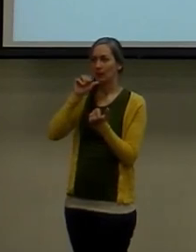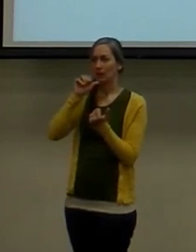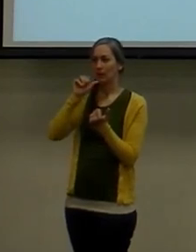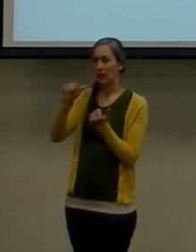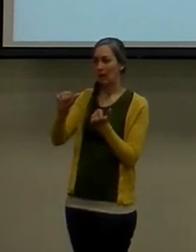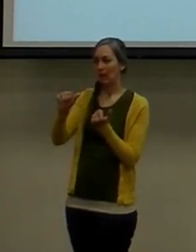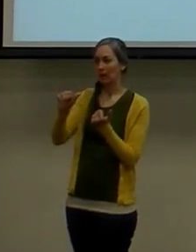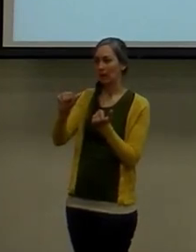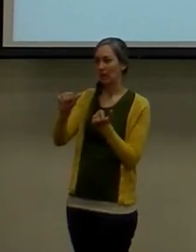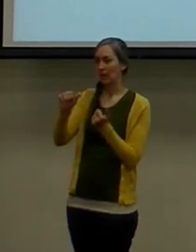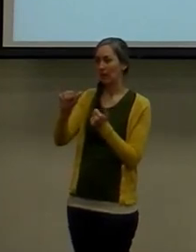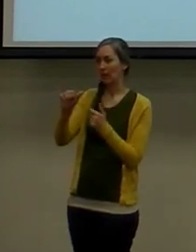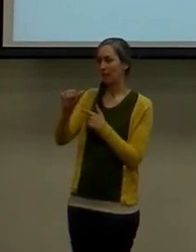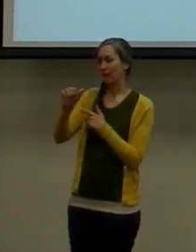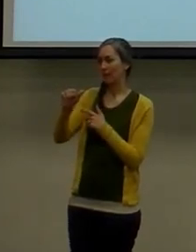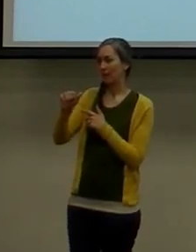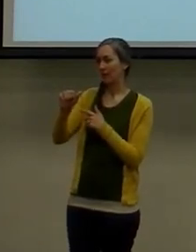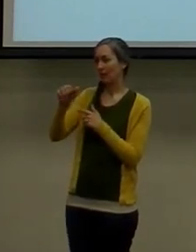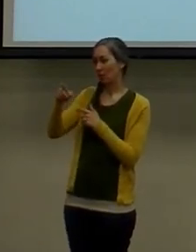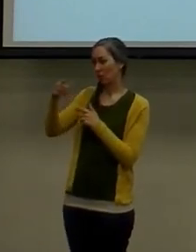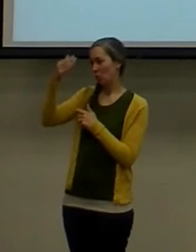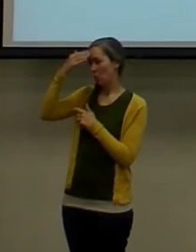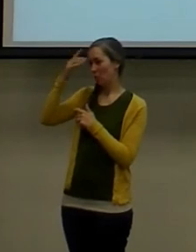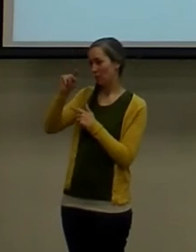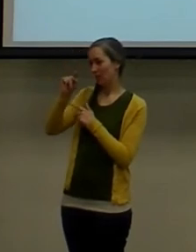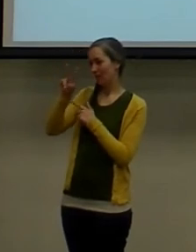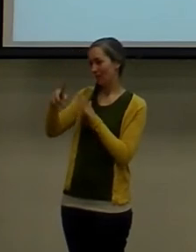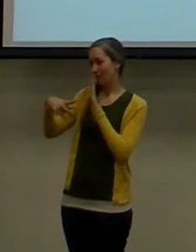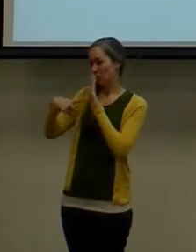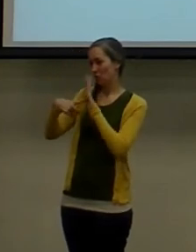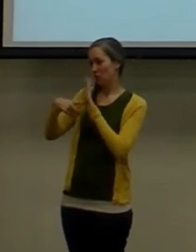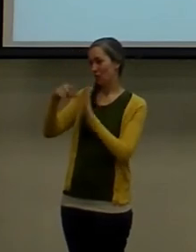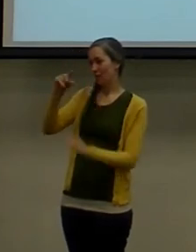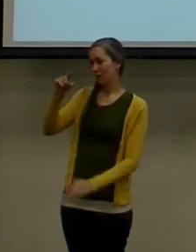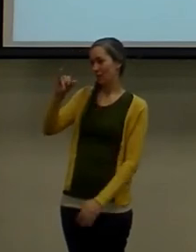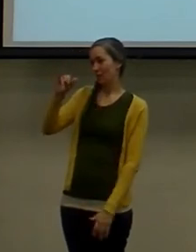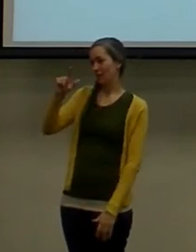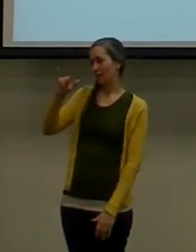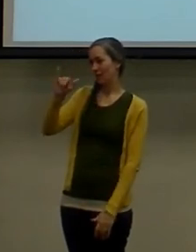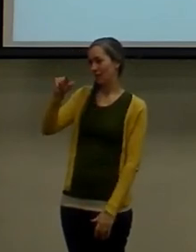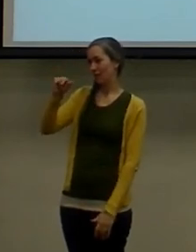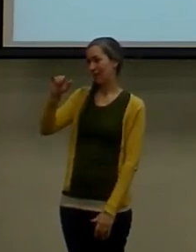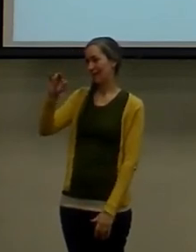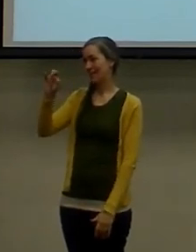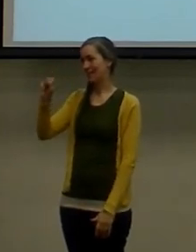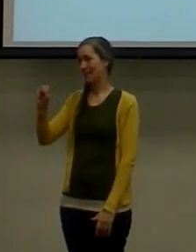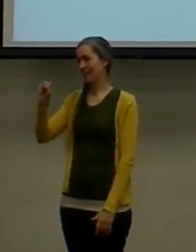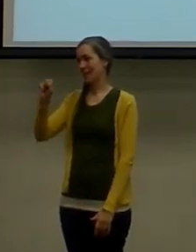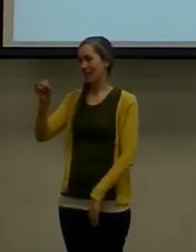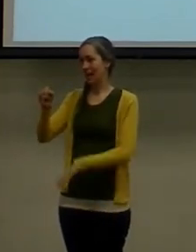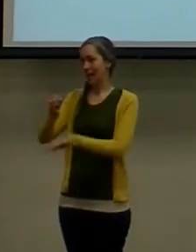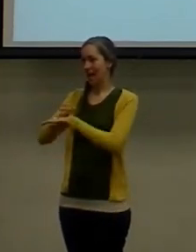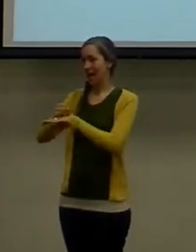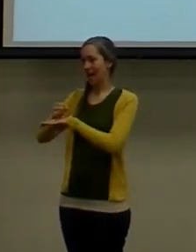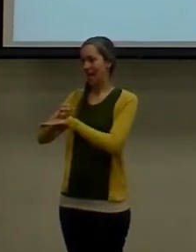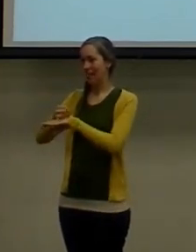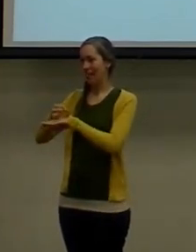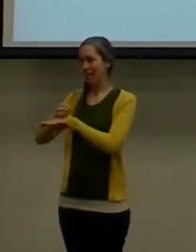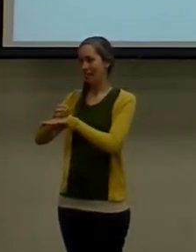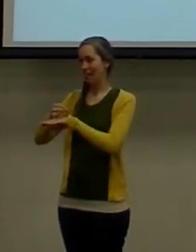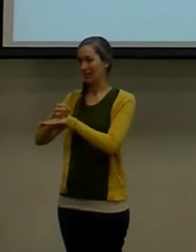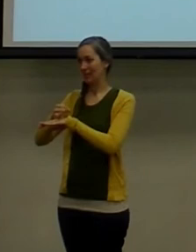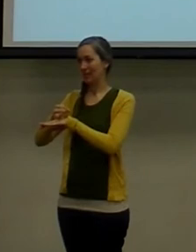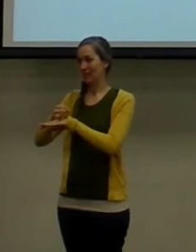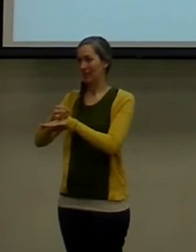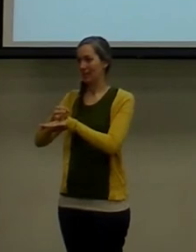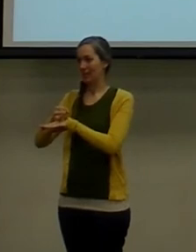the movie, TV show, Gilligan's Island? Anything he got into trouble, he always said, or they always blame him